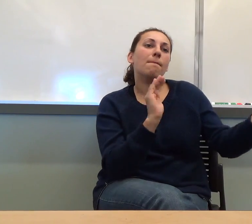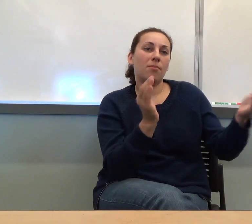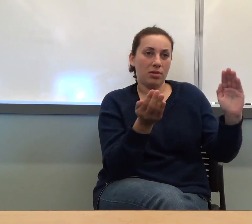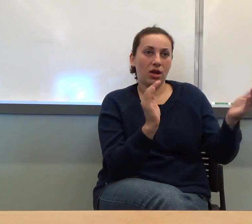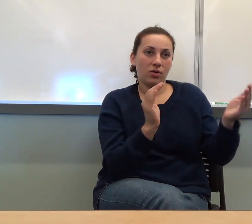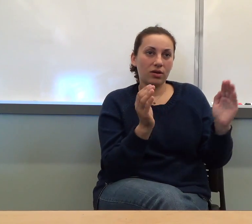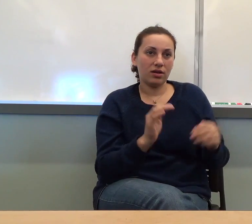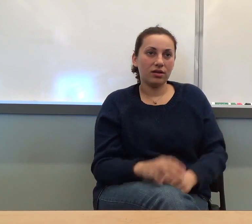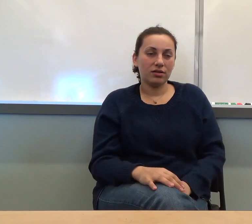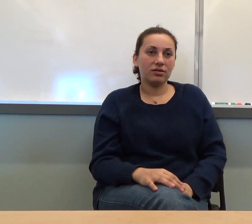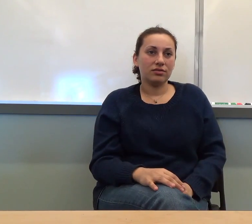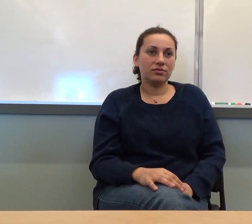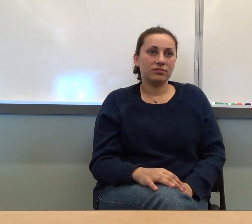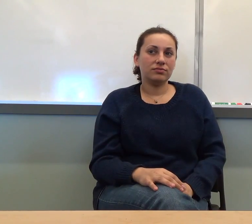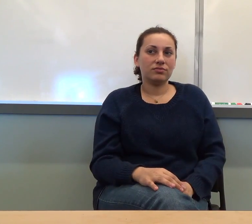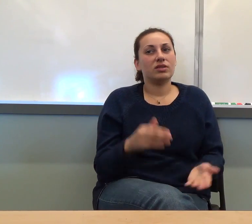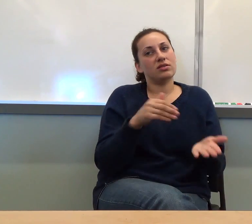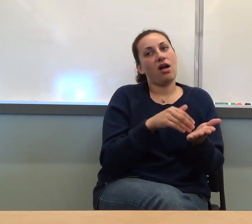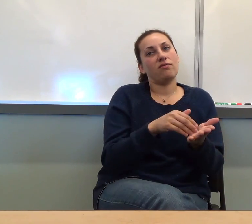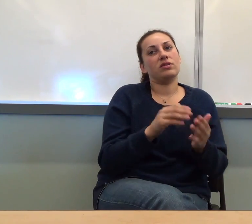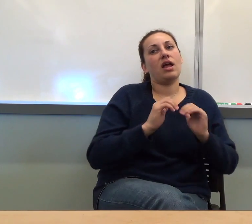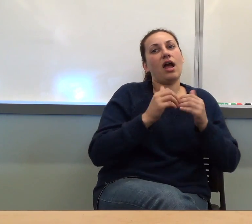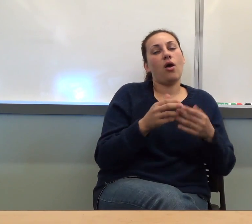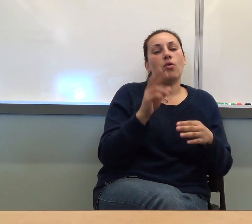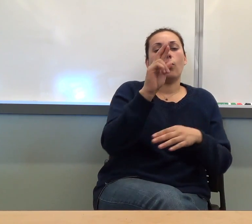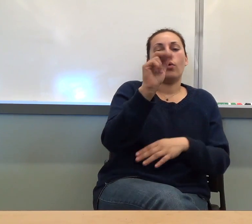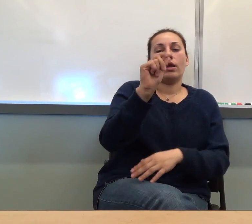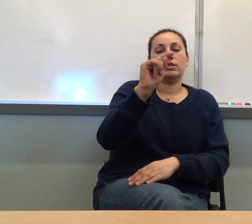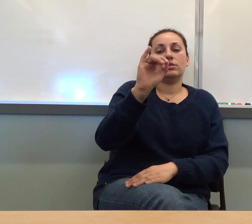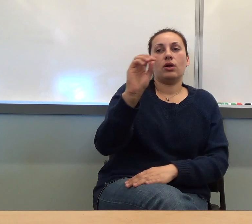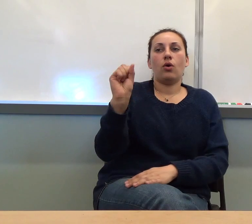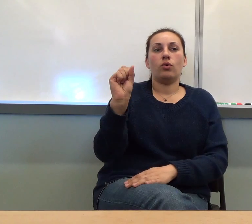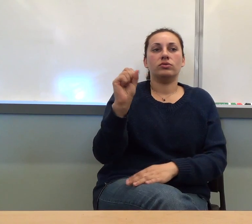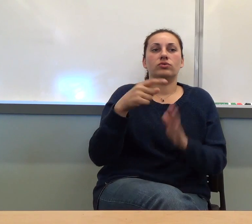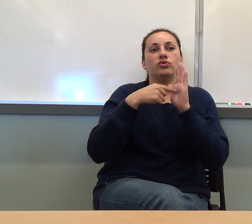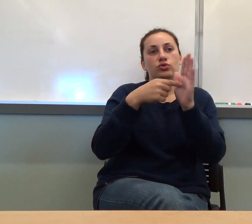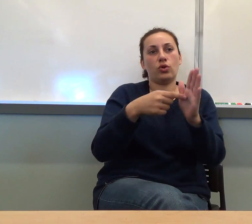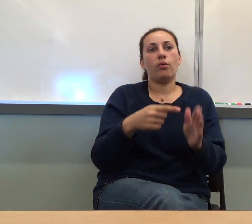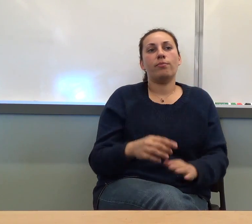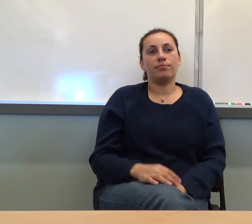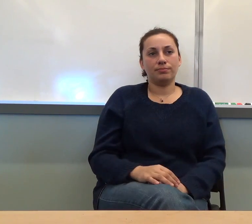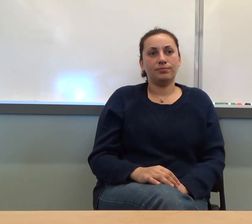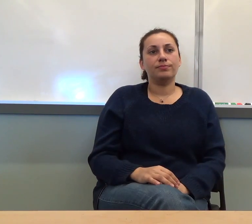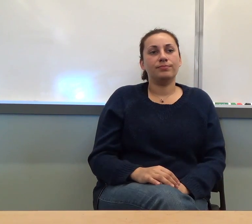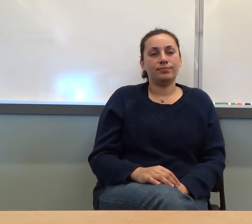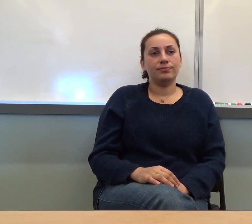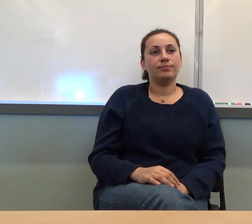very often how ratios are expressed. 2 out of